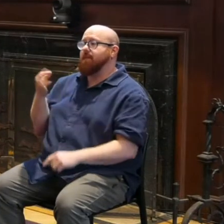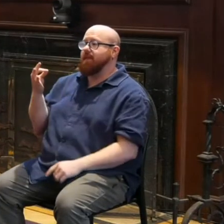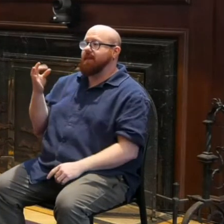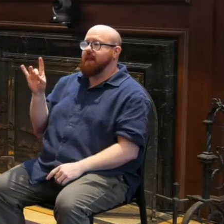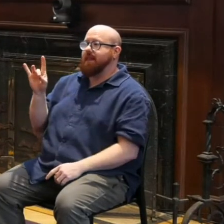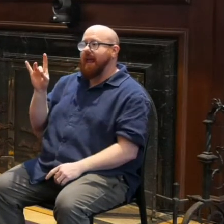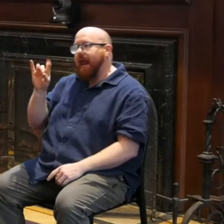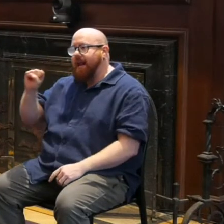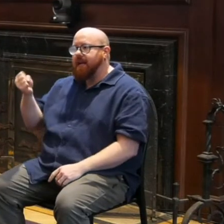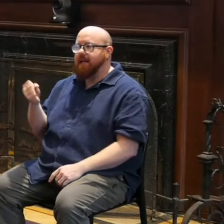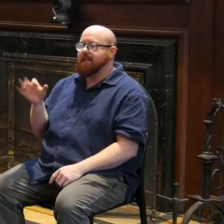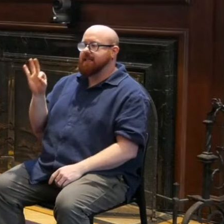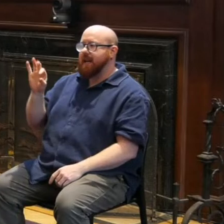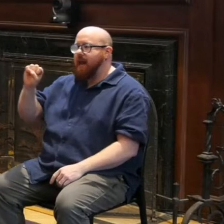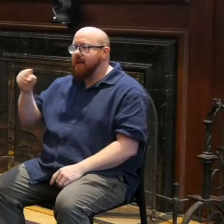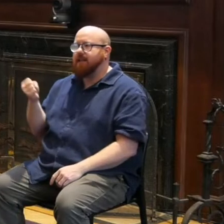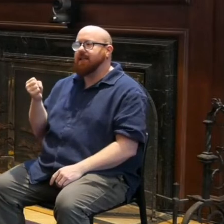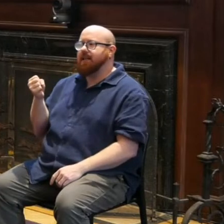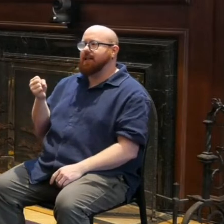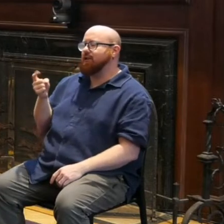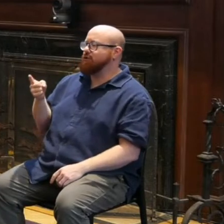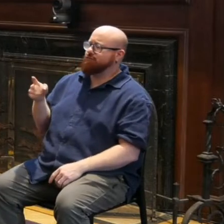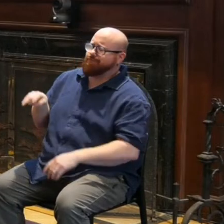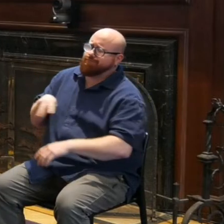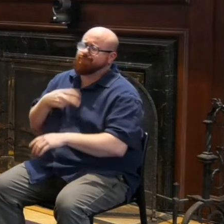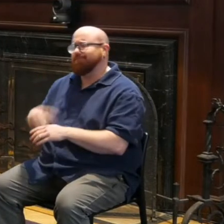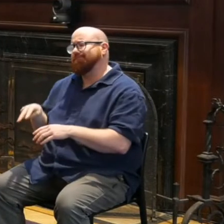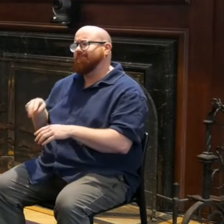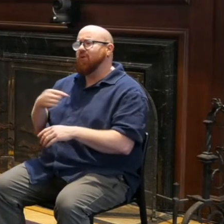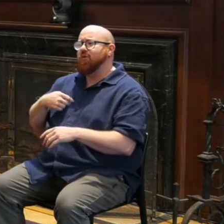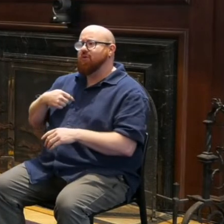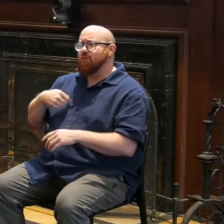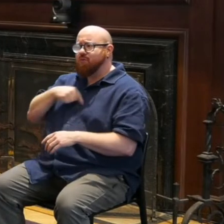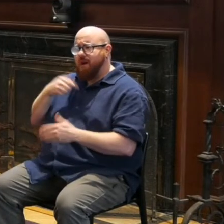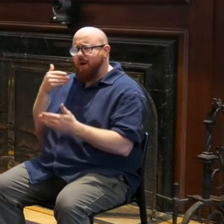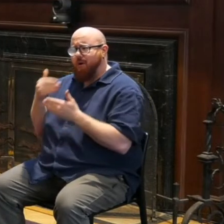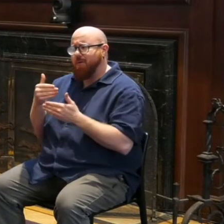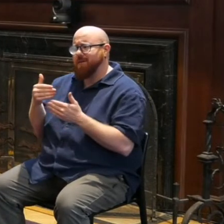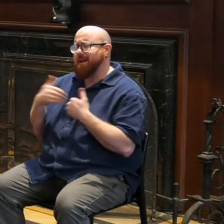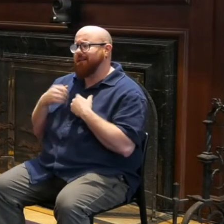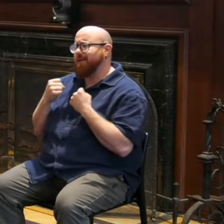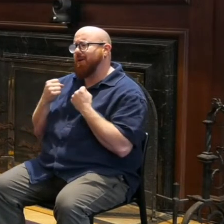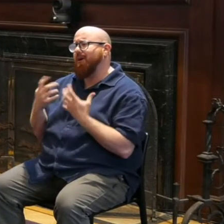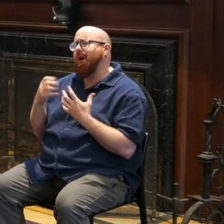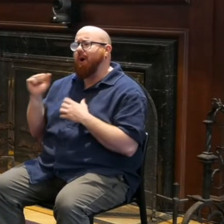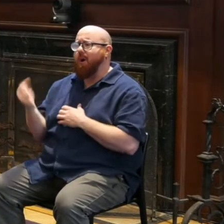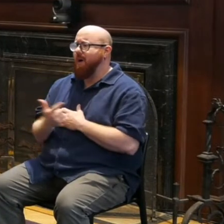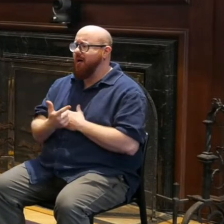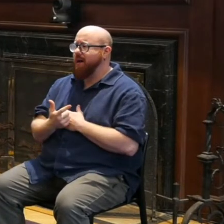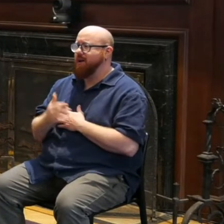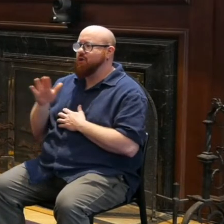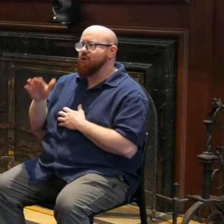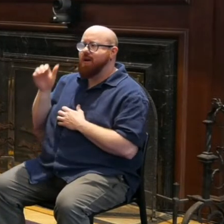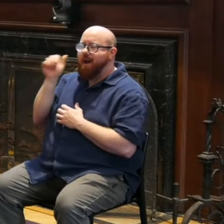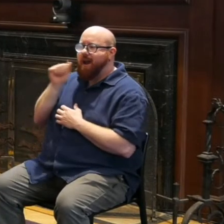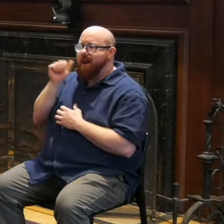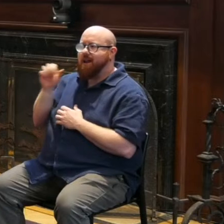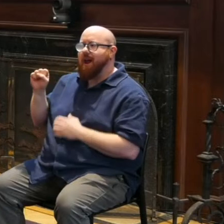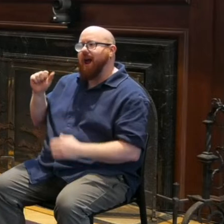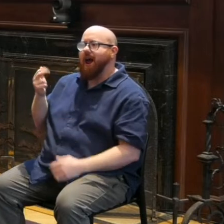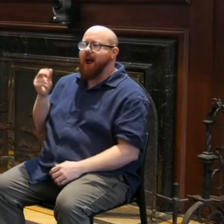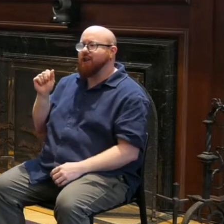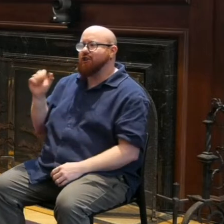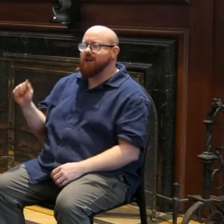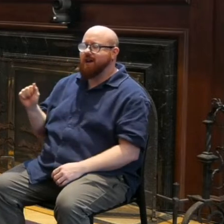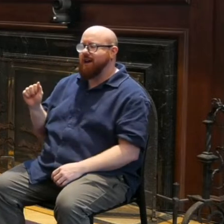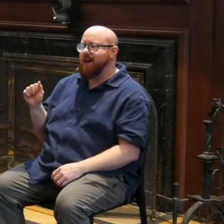in your step. Didn't we almost have it all? Your Aunt Tahasha called you cool, a cool